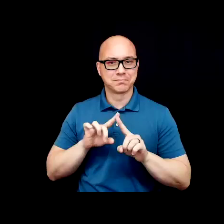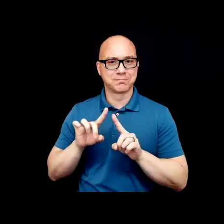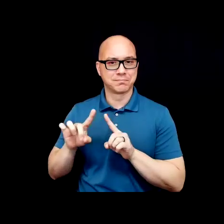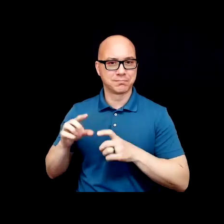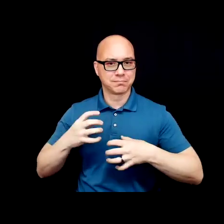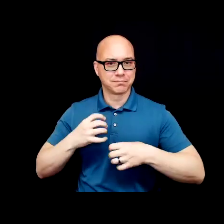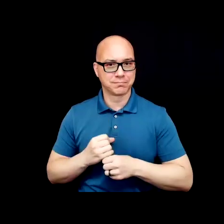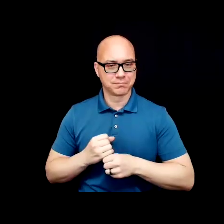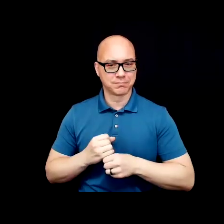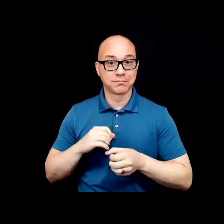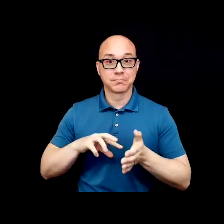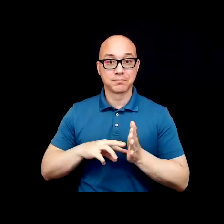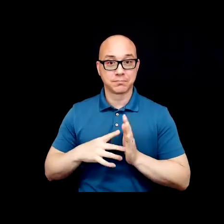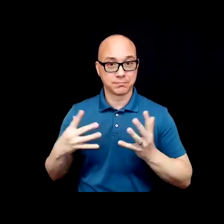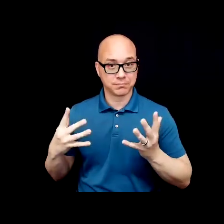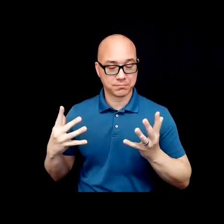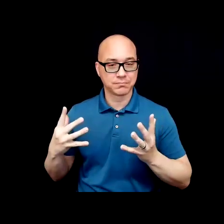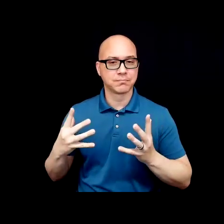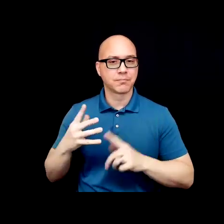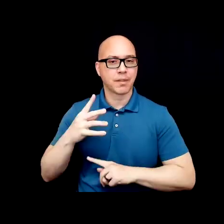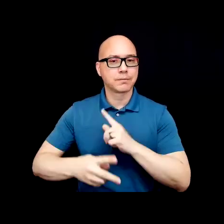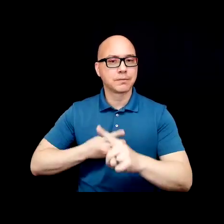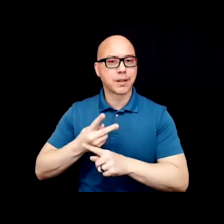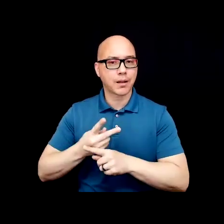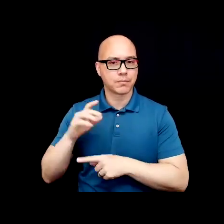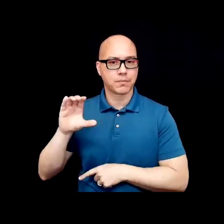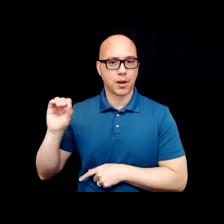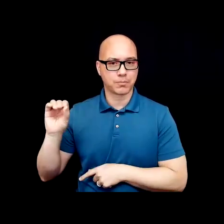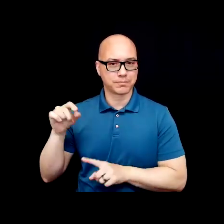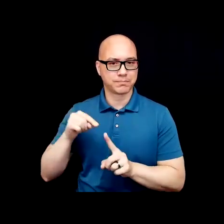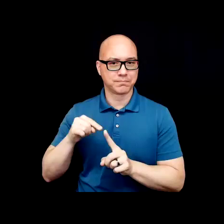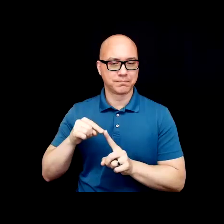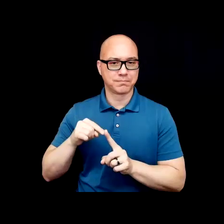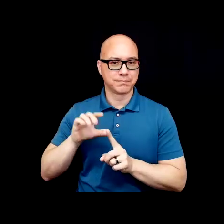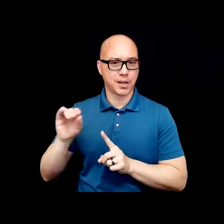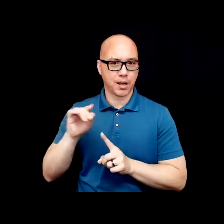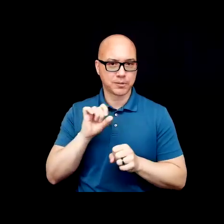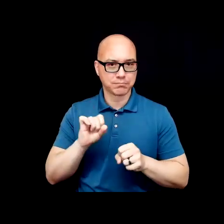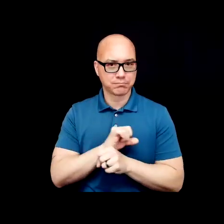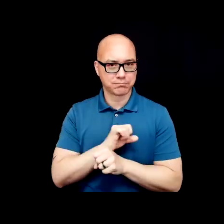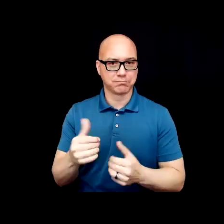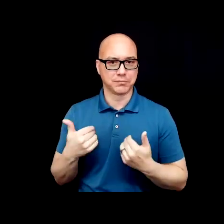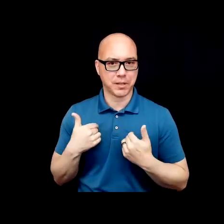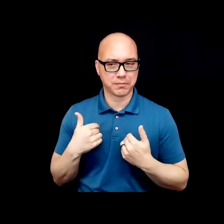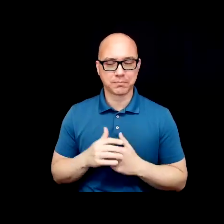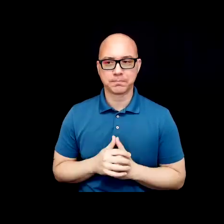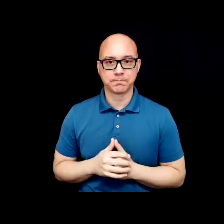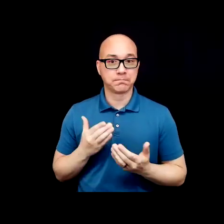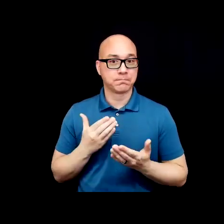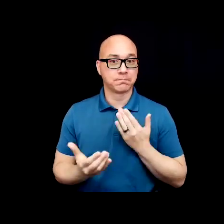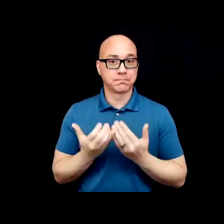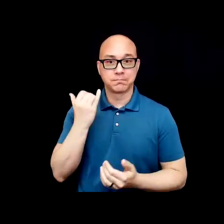abbreviations signify the different type of company that company actually is, whether it's a